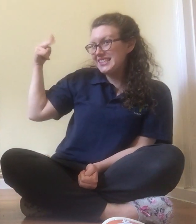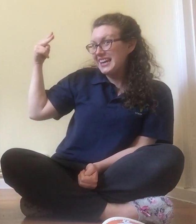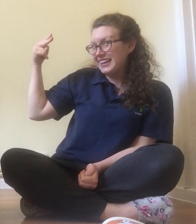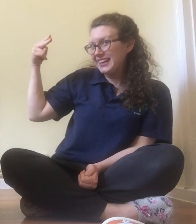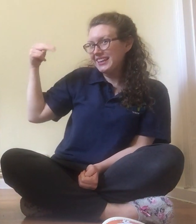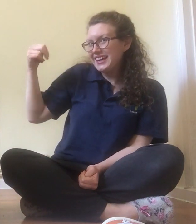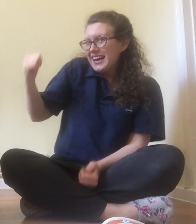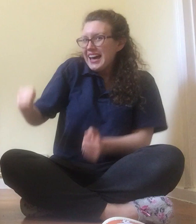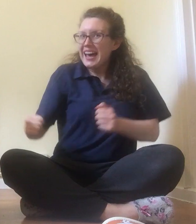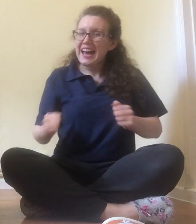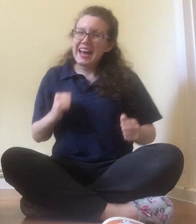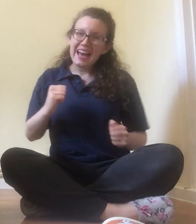sing.